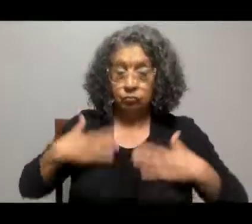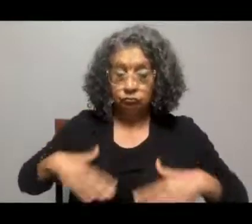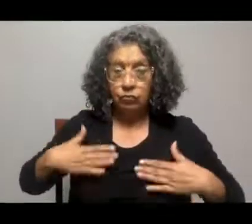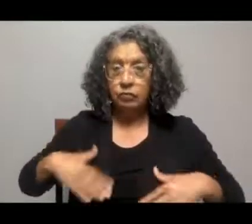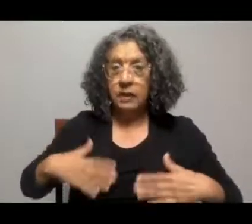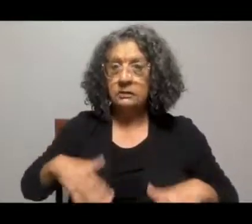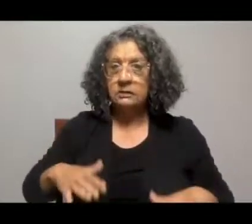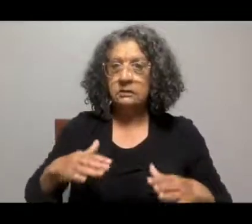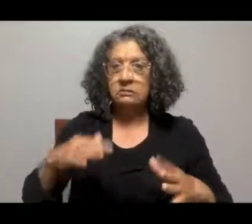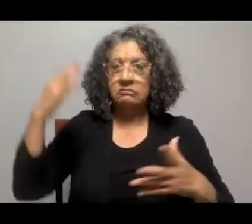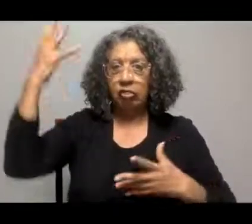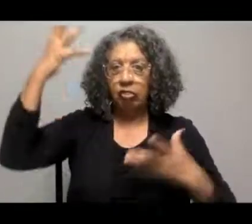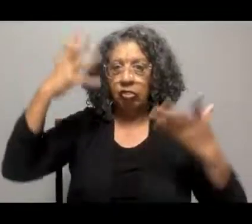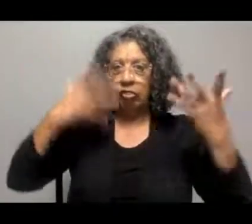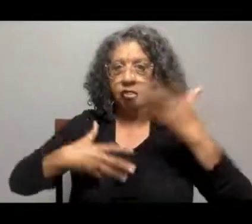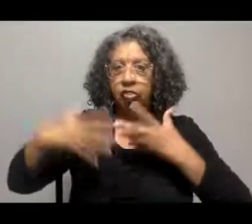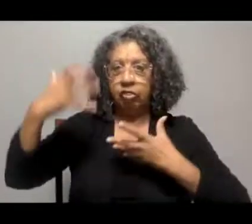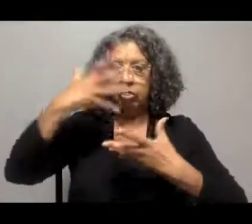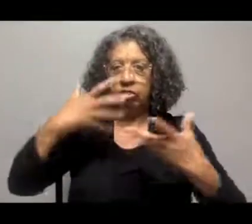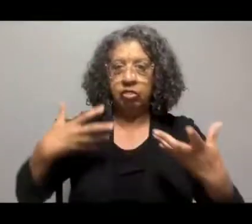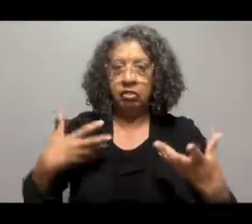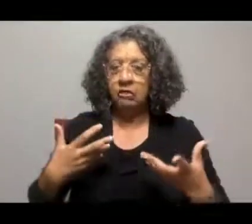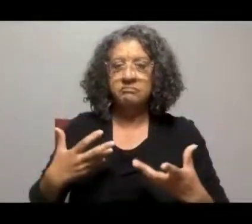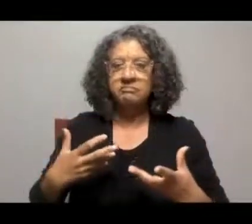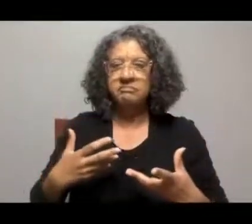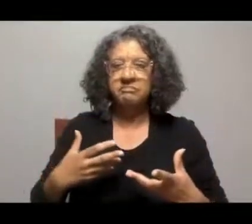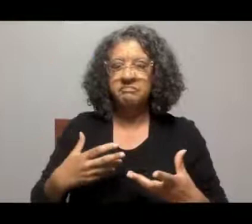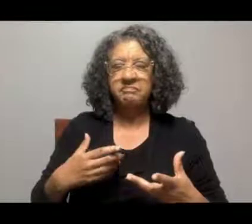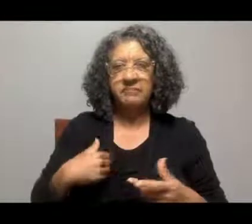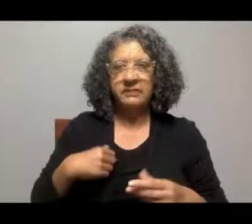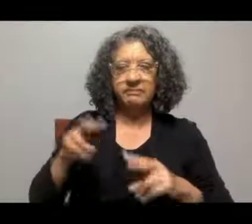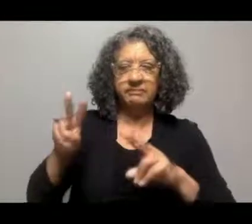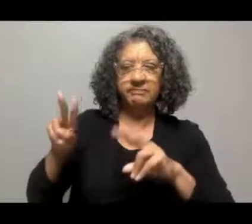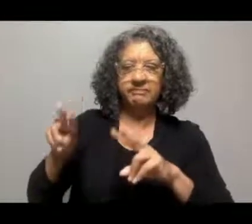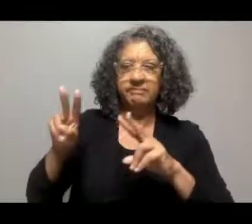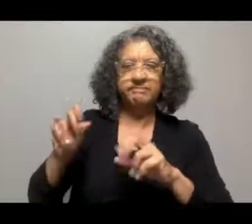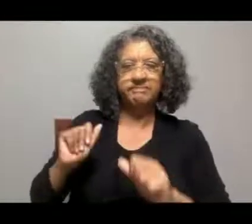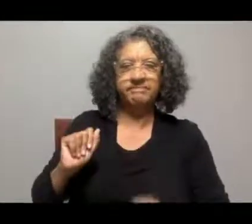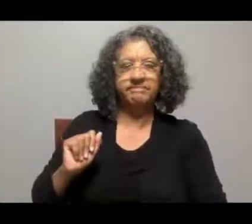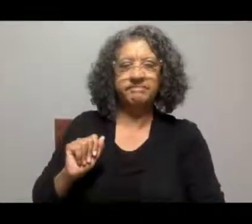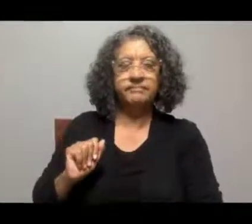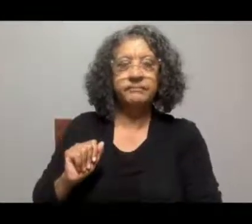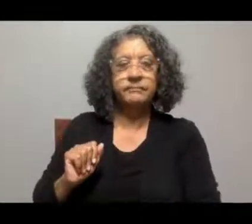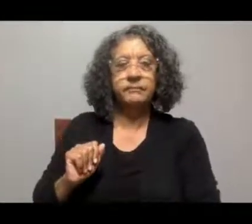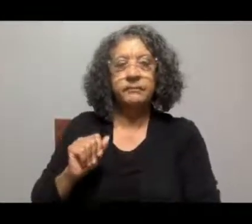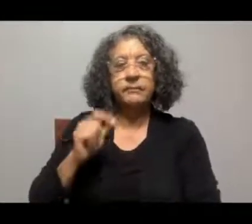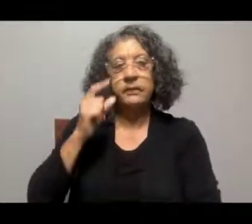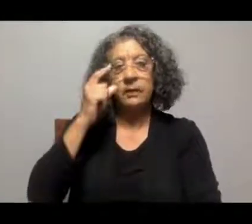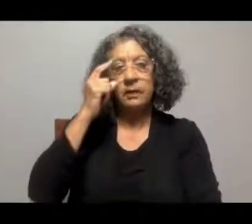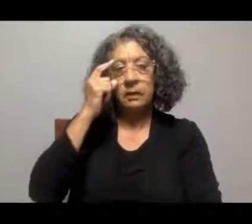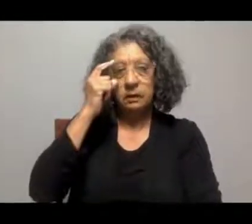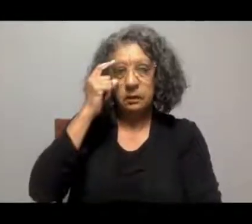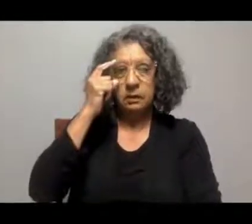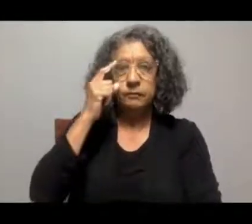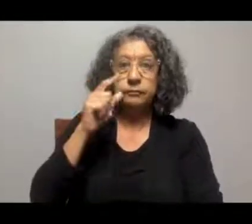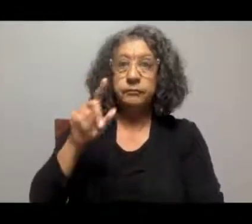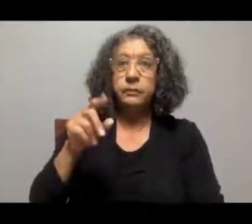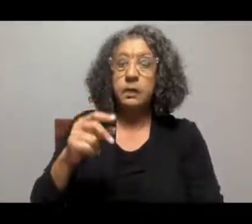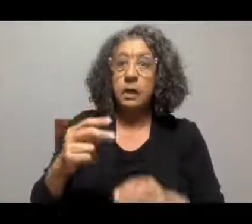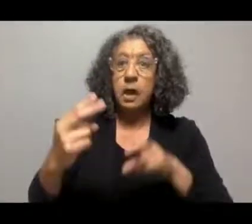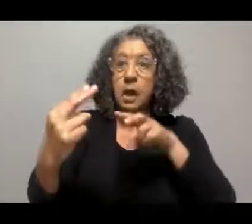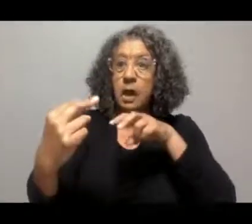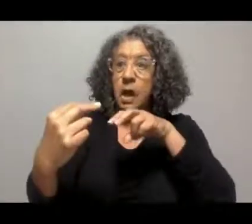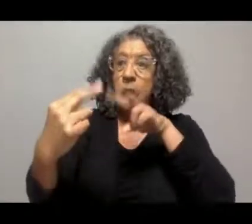If your attire and your dress is the way your dress is not professional, is also not